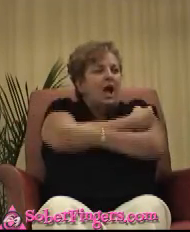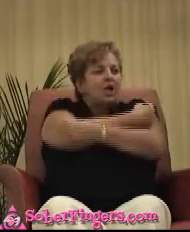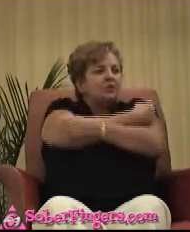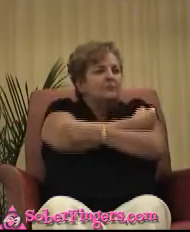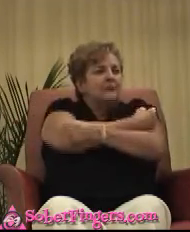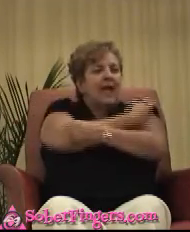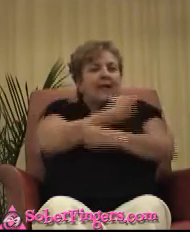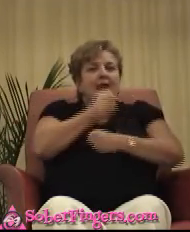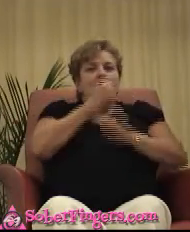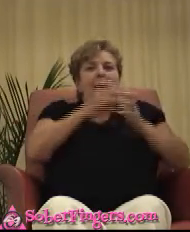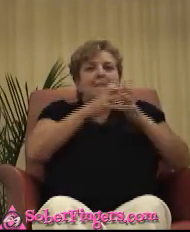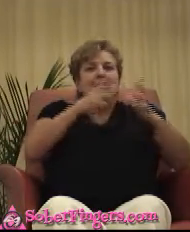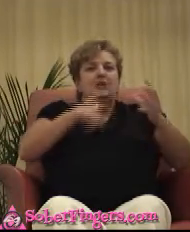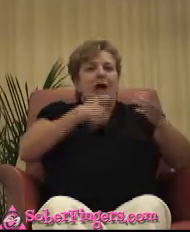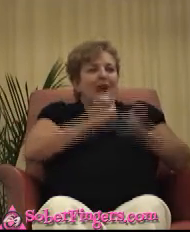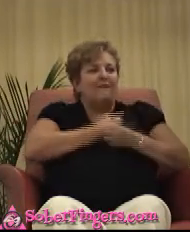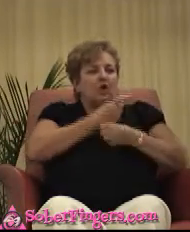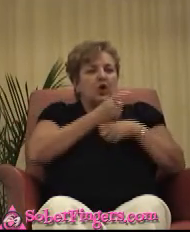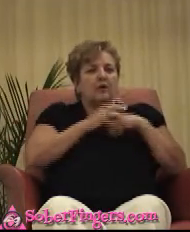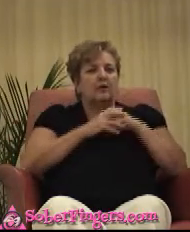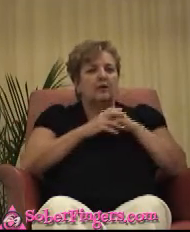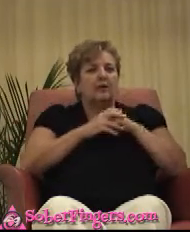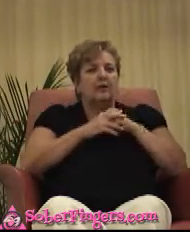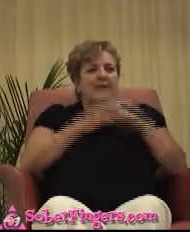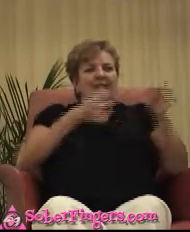I loved her instead of how much I hated her.